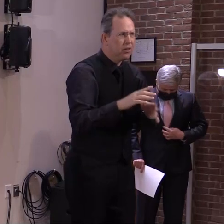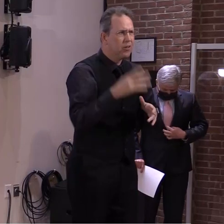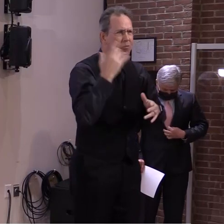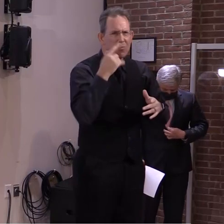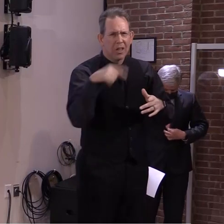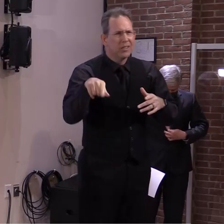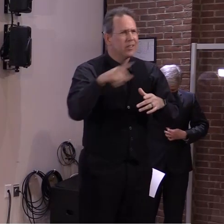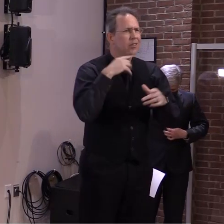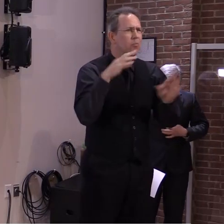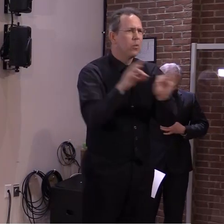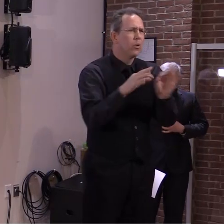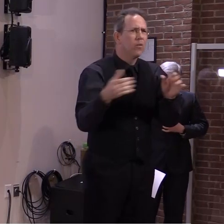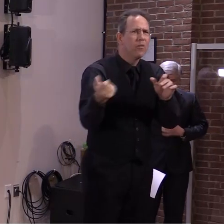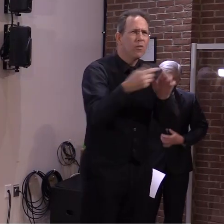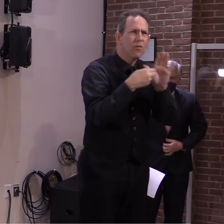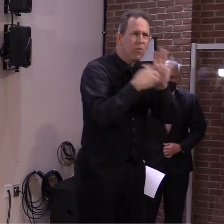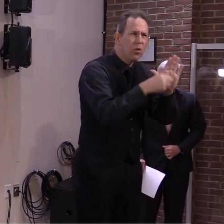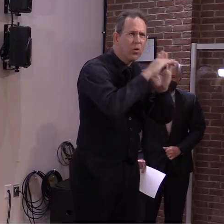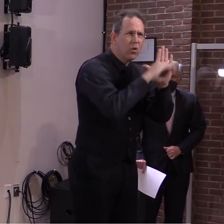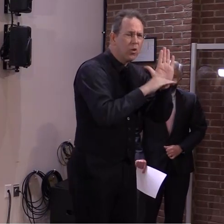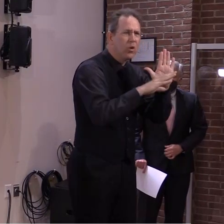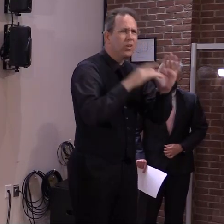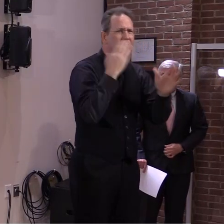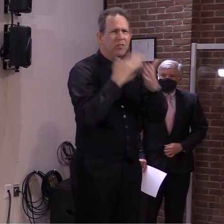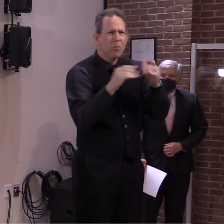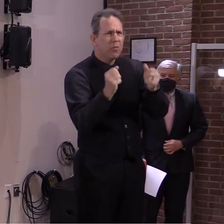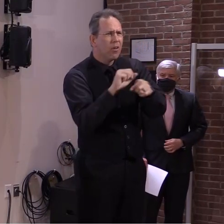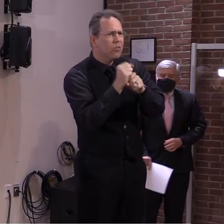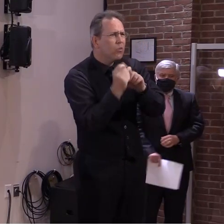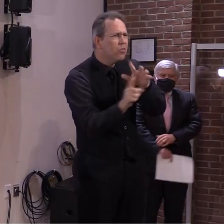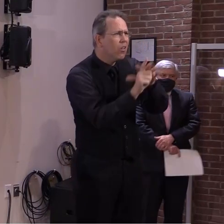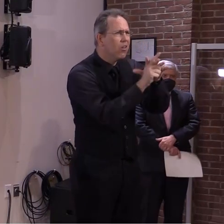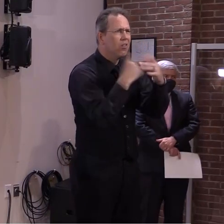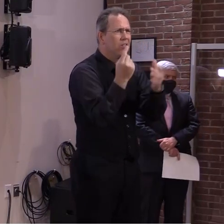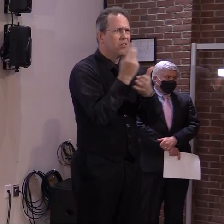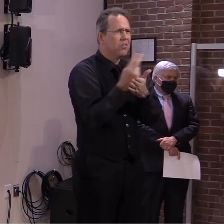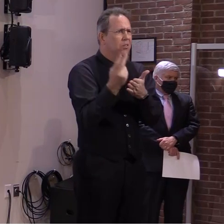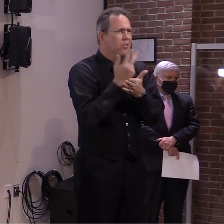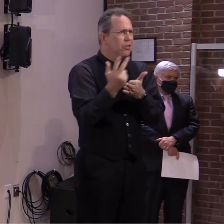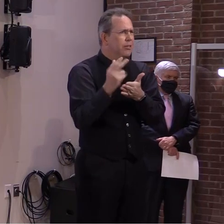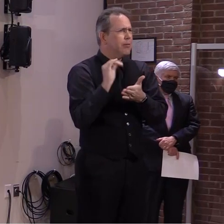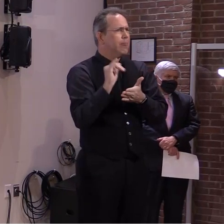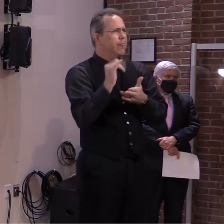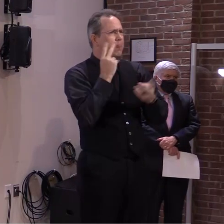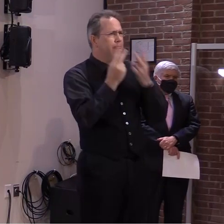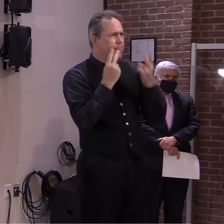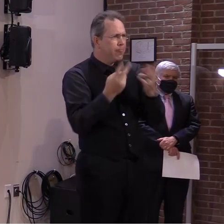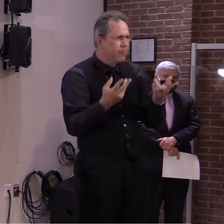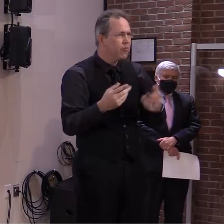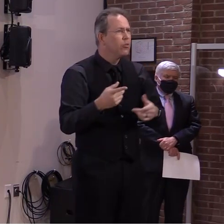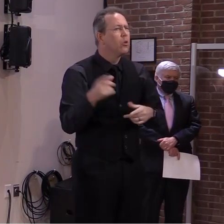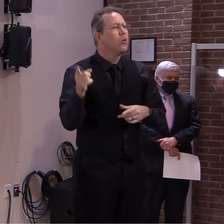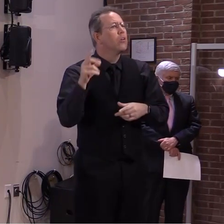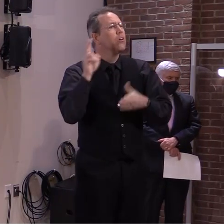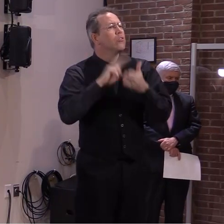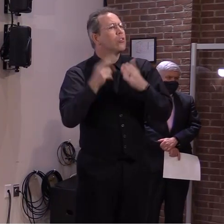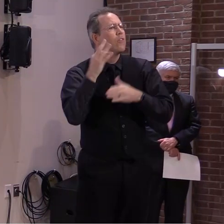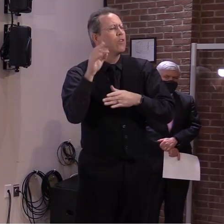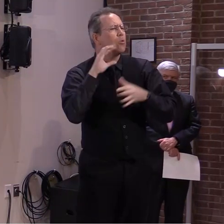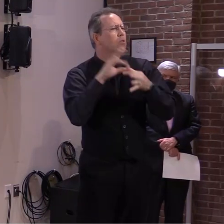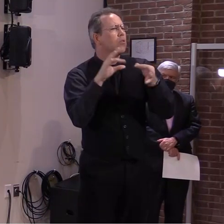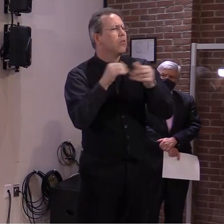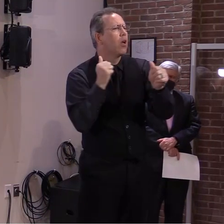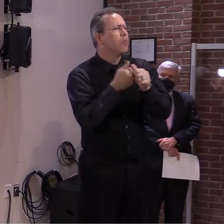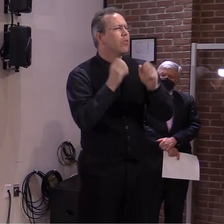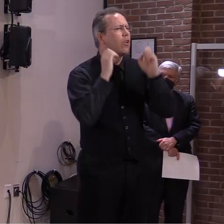our hands. Next, I'll turn it over to Secretary French for our education update, but first, I wanted to let you know that we're updating